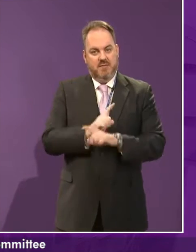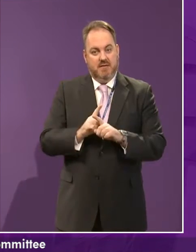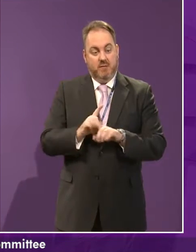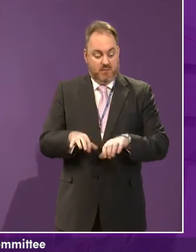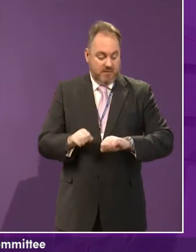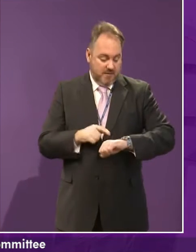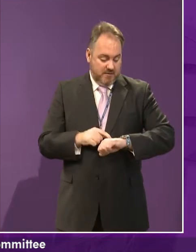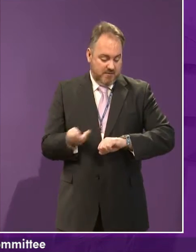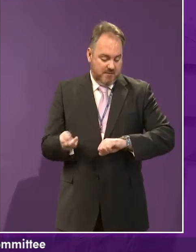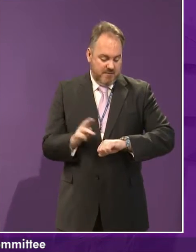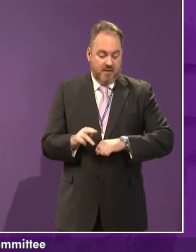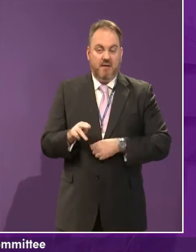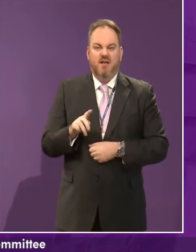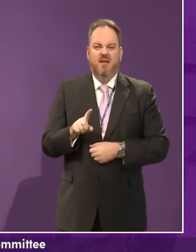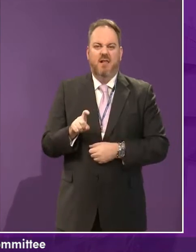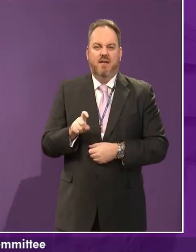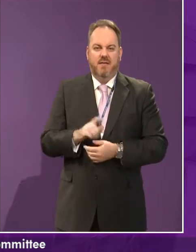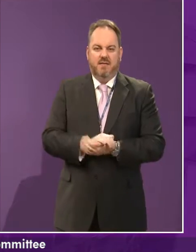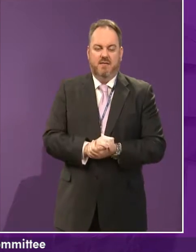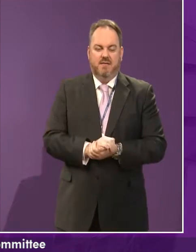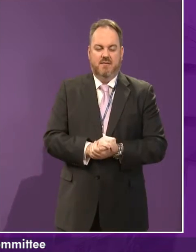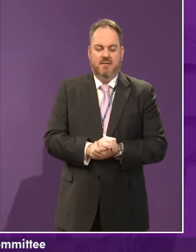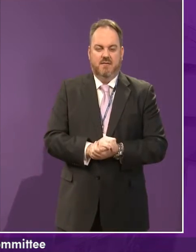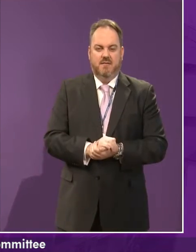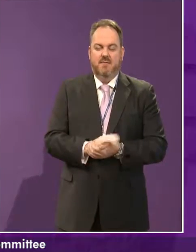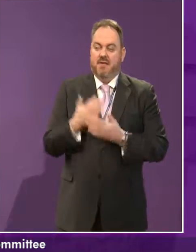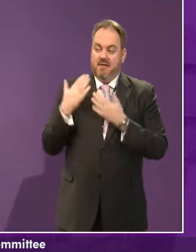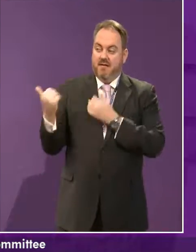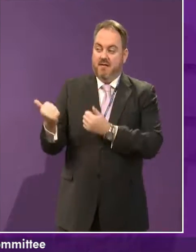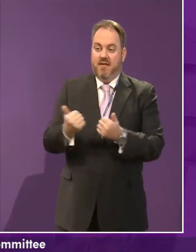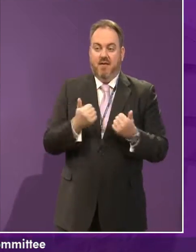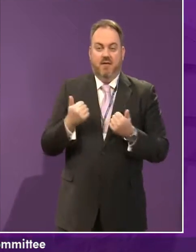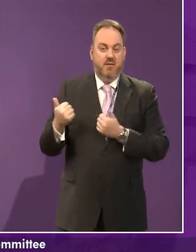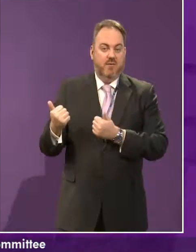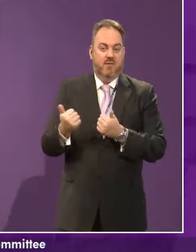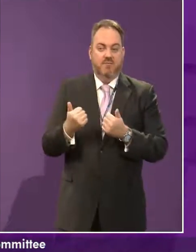at 11 AM, but we've got a bit of work to do in the private session as well, so thank you so much, and we'll go into